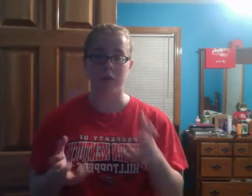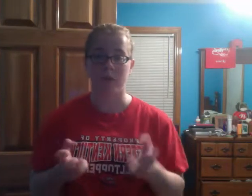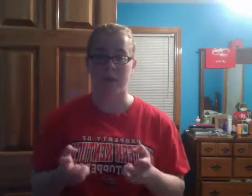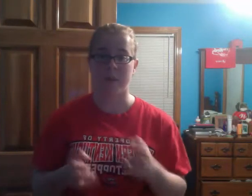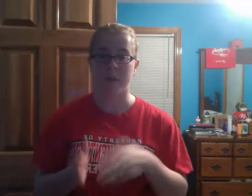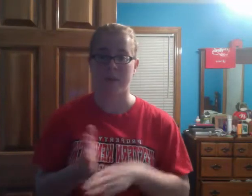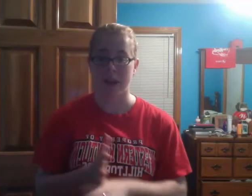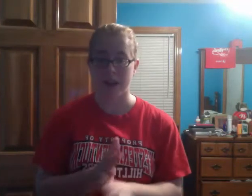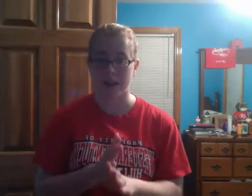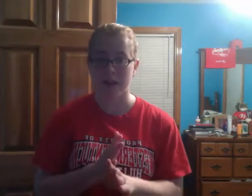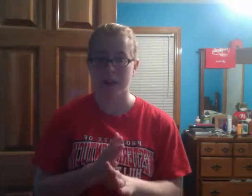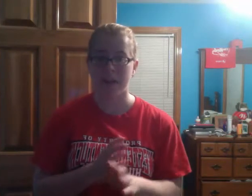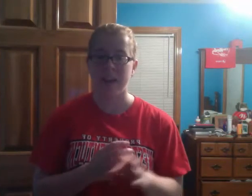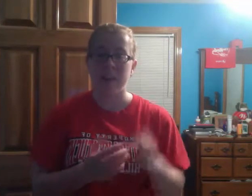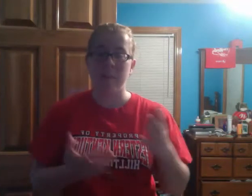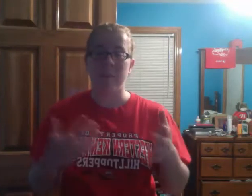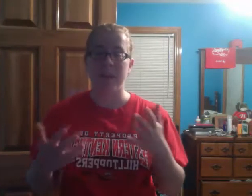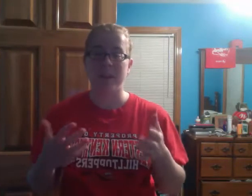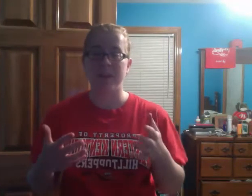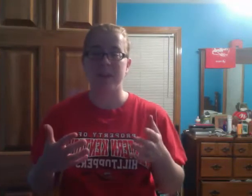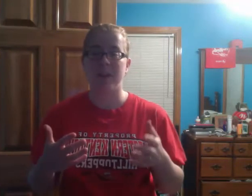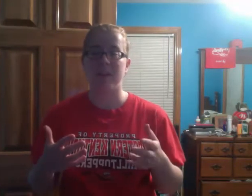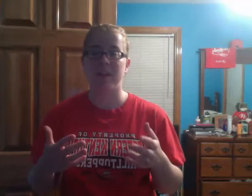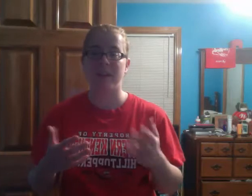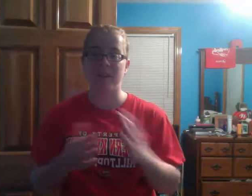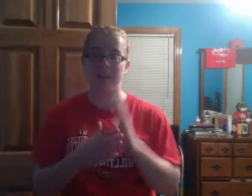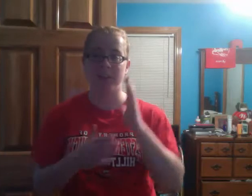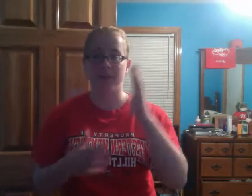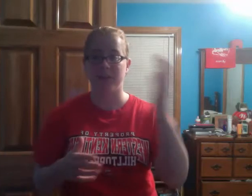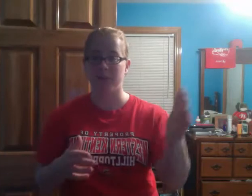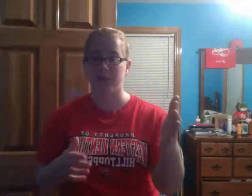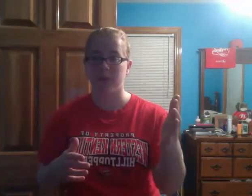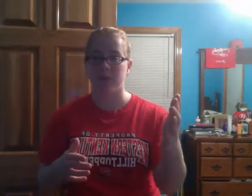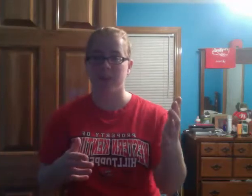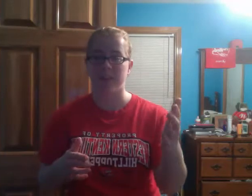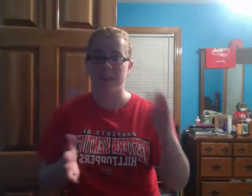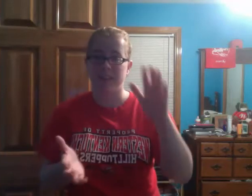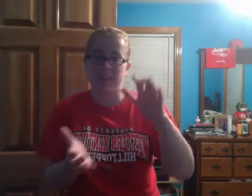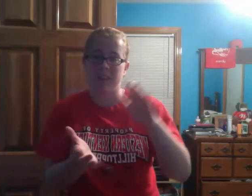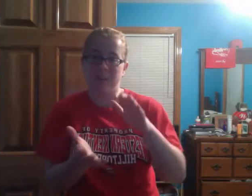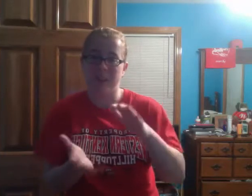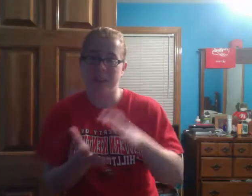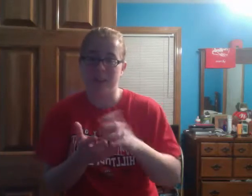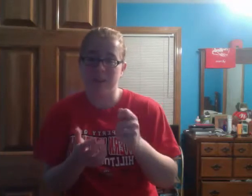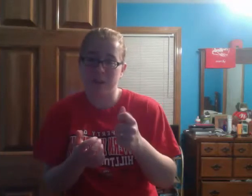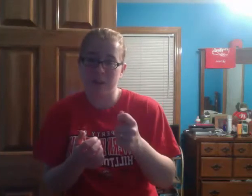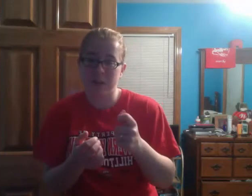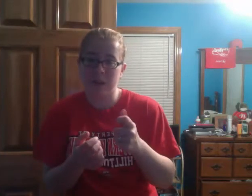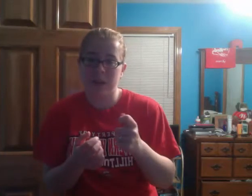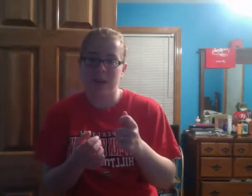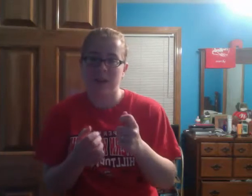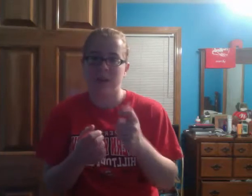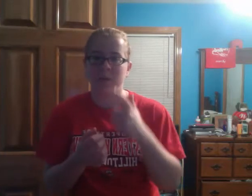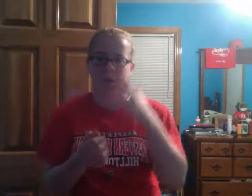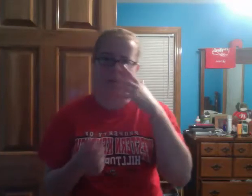want the minor, maybe in the future dumb it down a little bit,